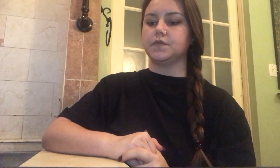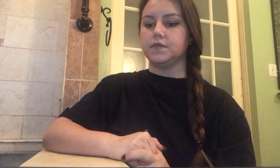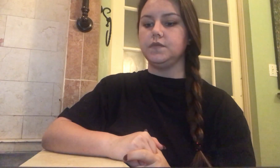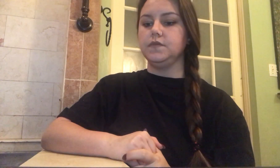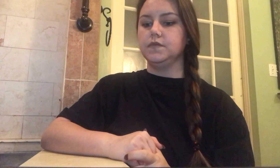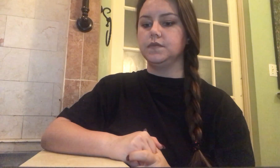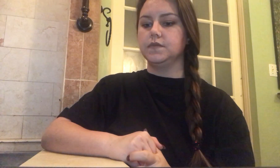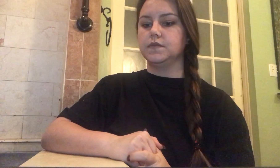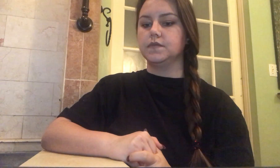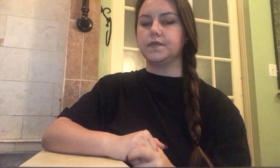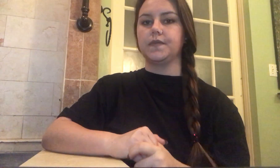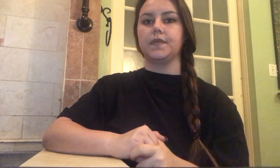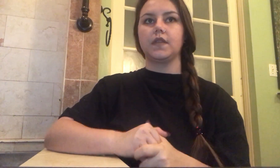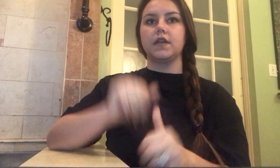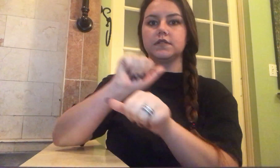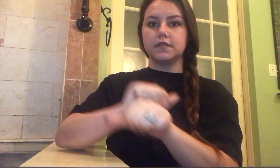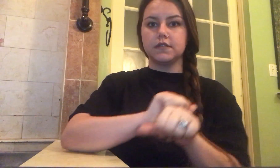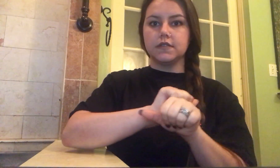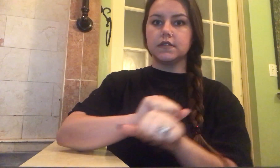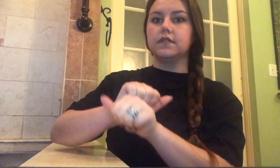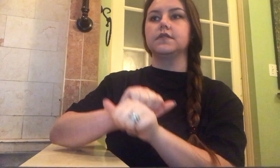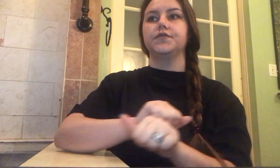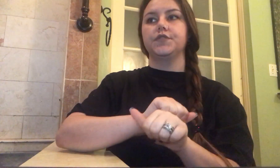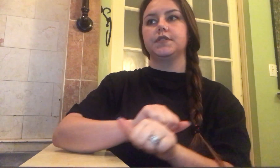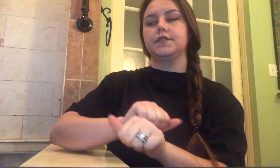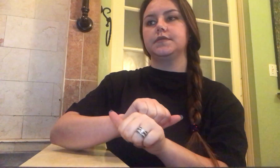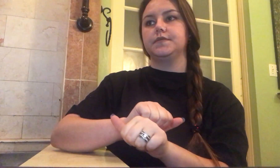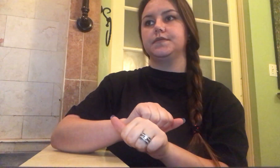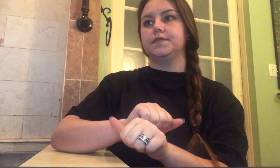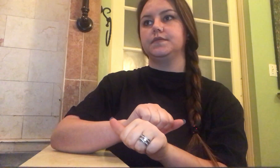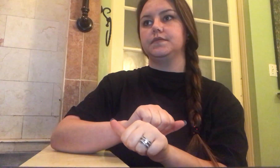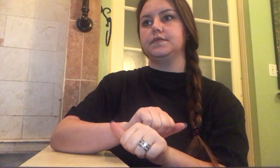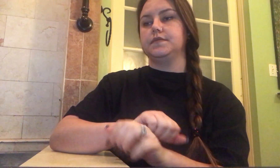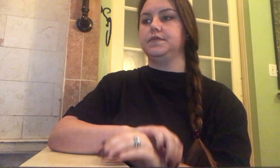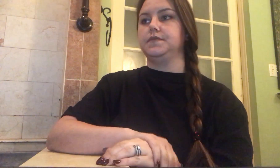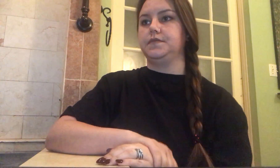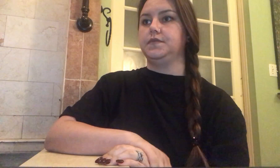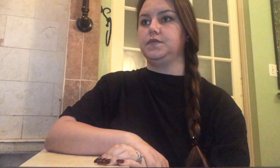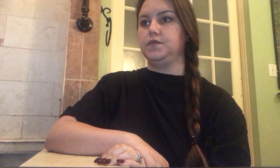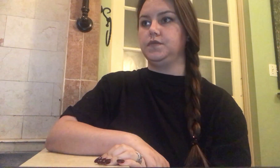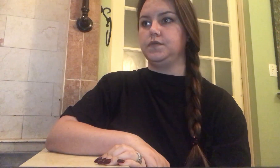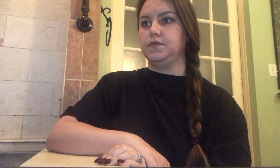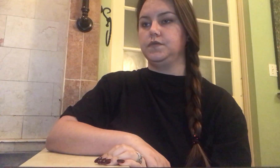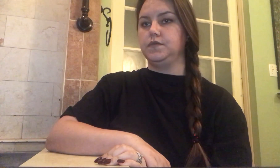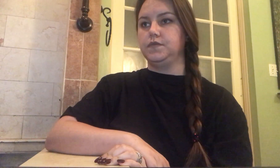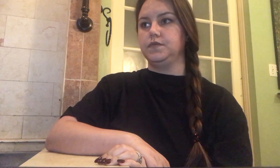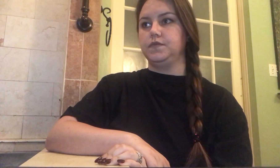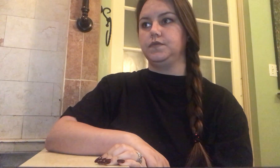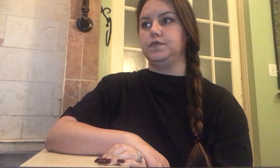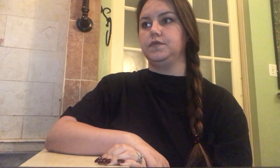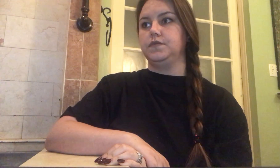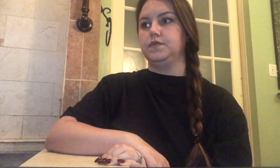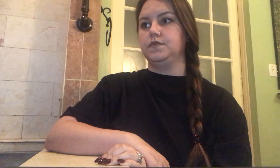kind or another, owned by other people, sold like cattle to the highest bidder. In America, over 2 million